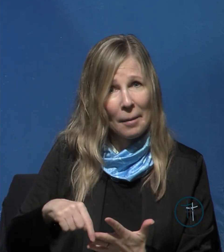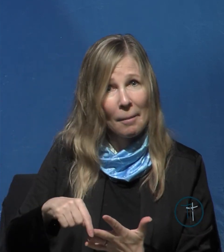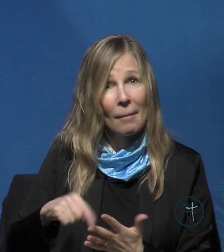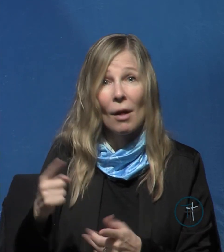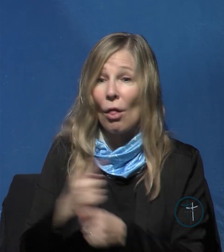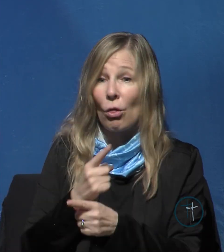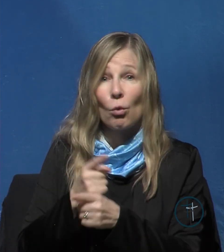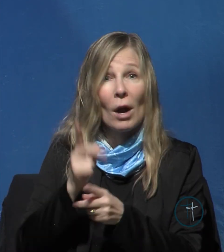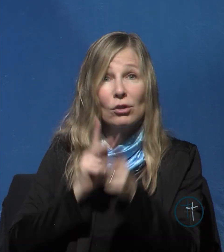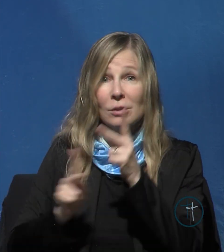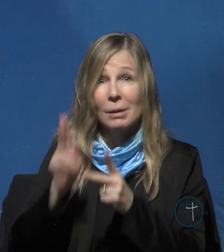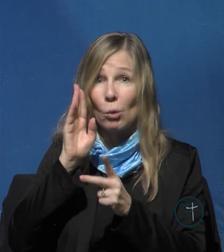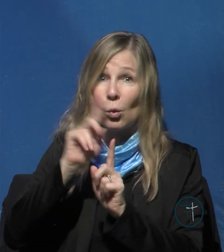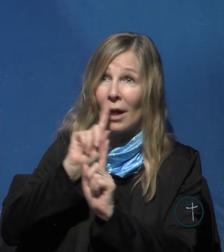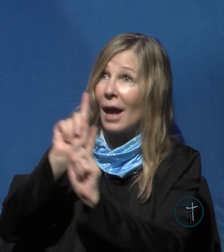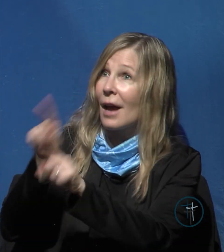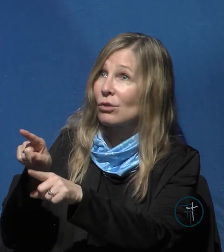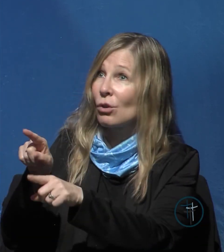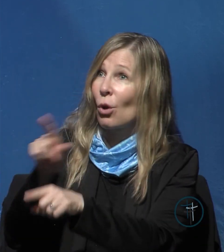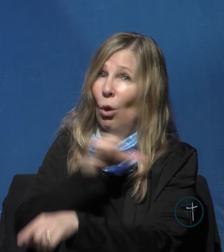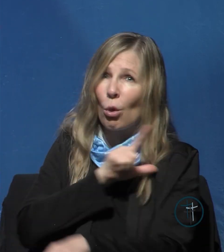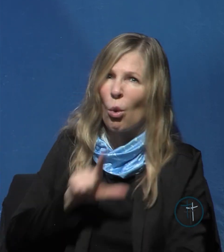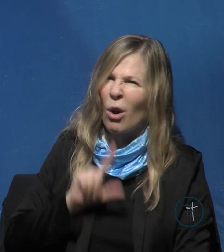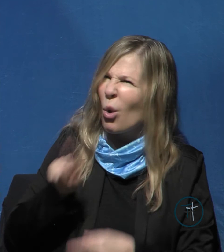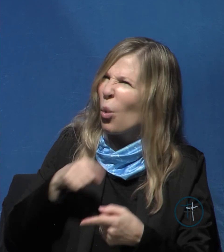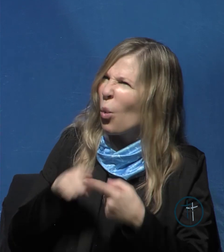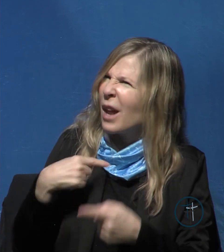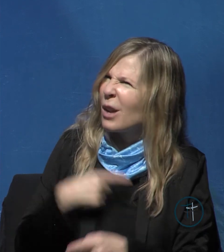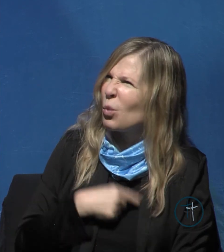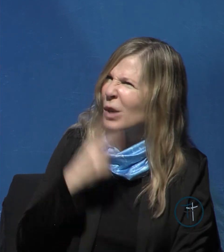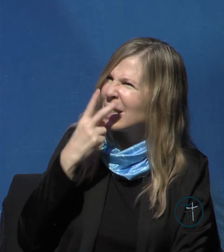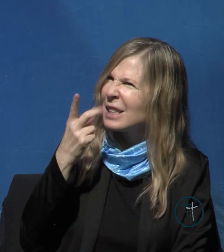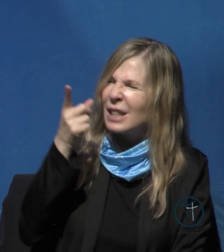answer him, Lord, when did we